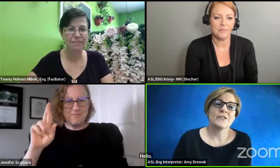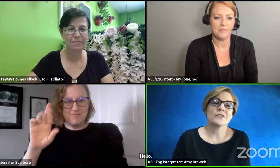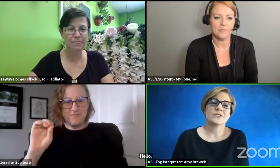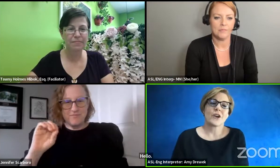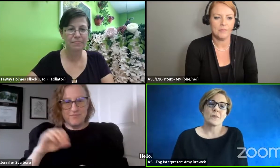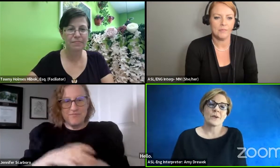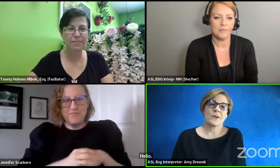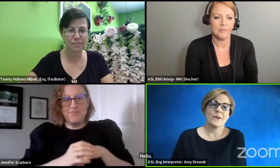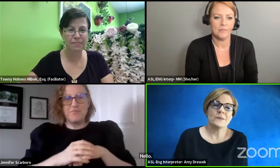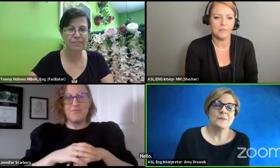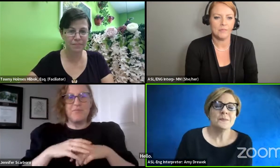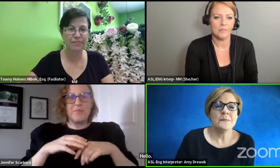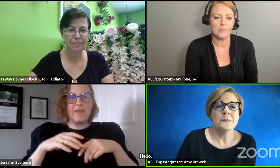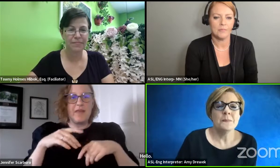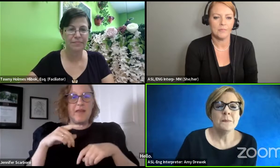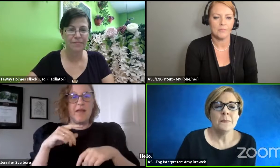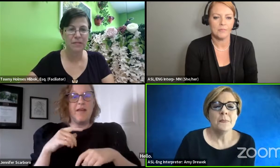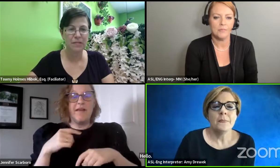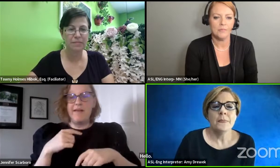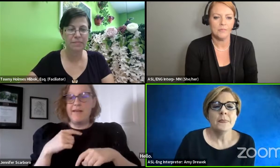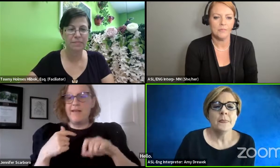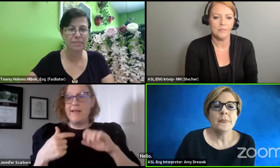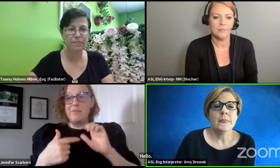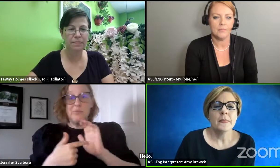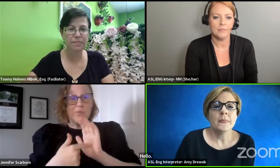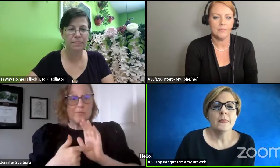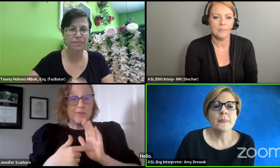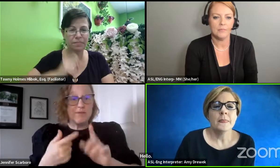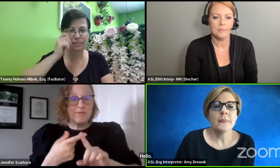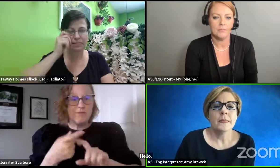I'm Jennifer Scarborough.